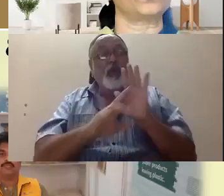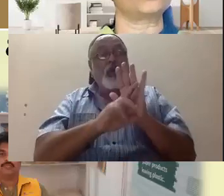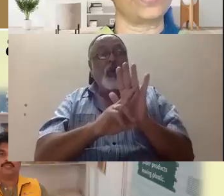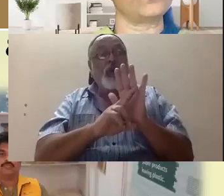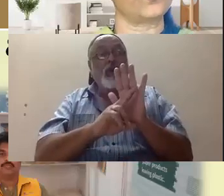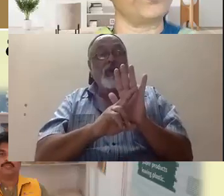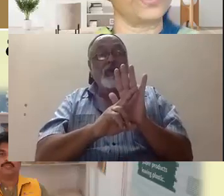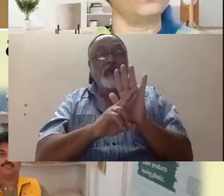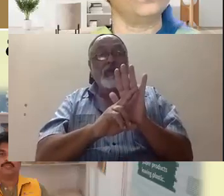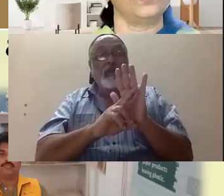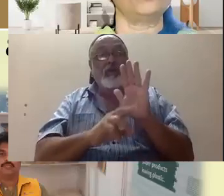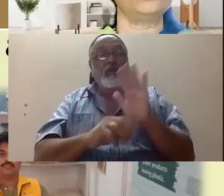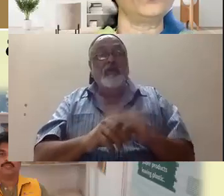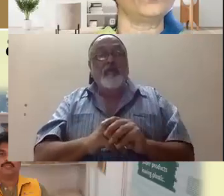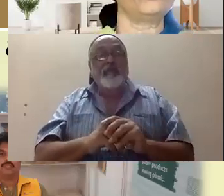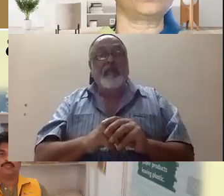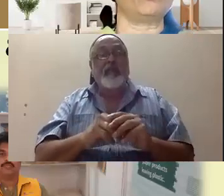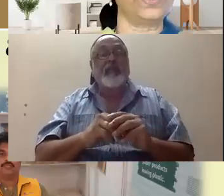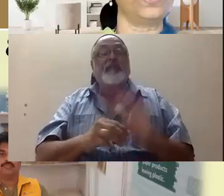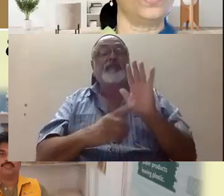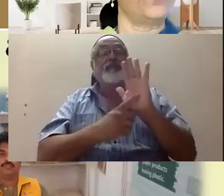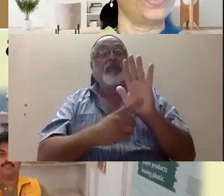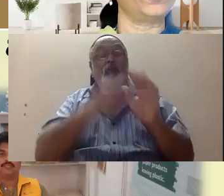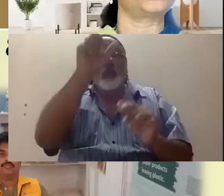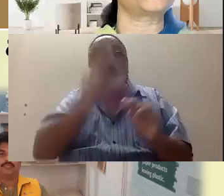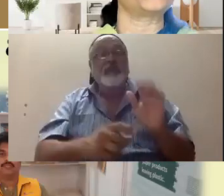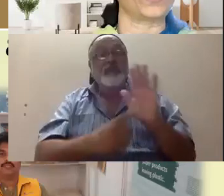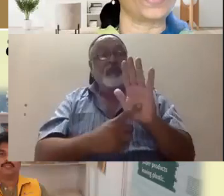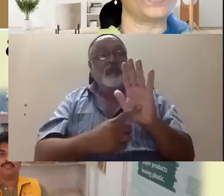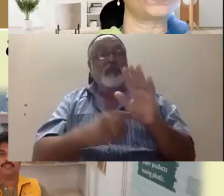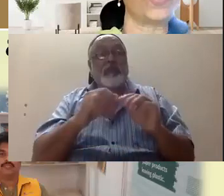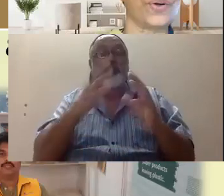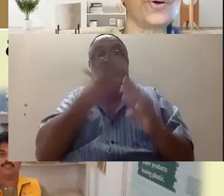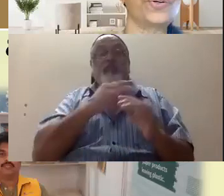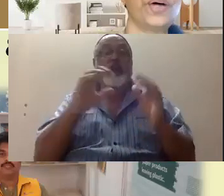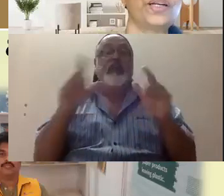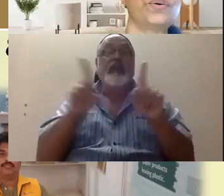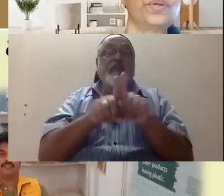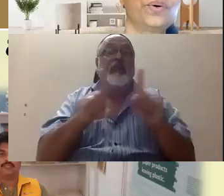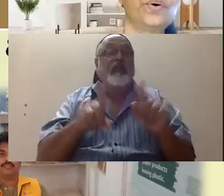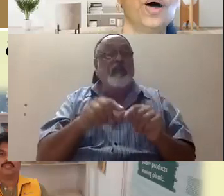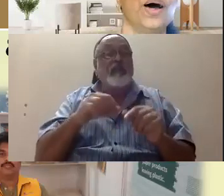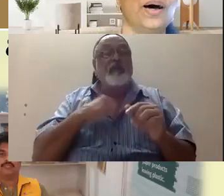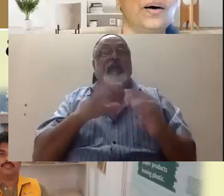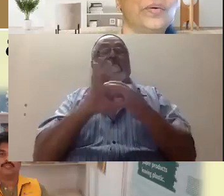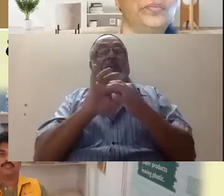Suraj and his wife Soumya, are a beautiful couple one needs to engage or talk to, and you will